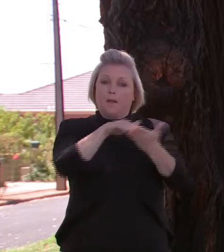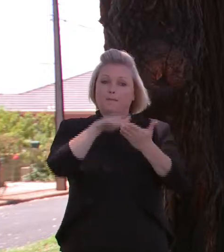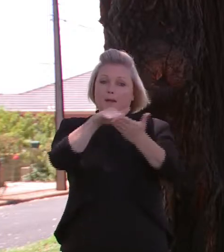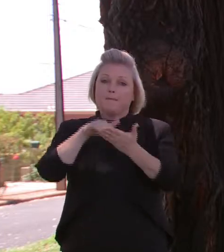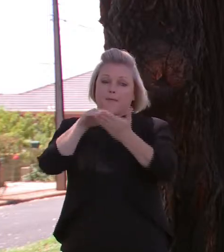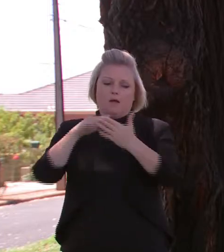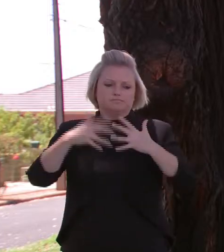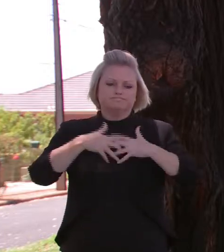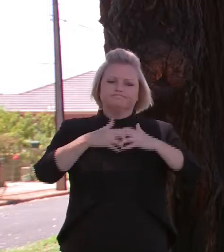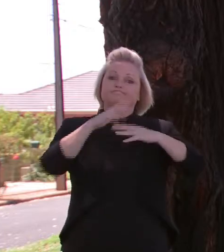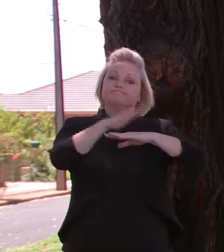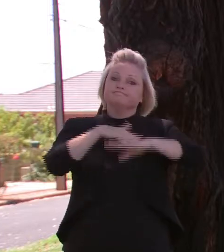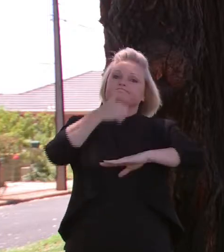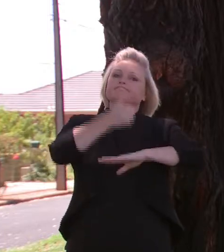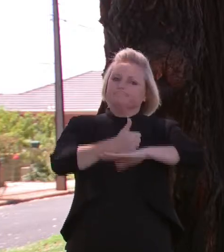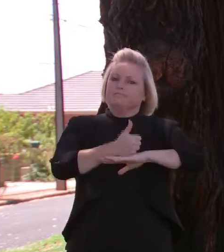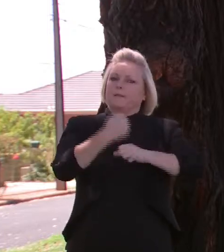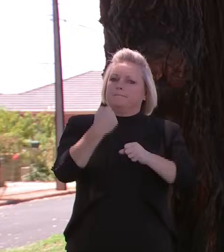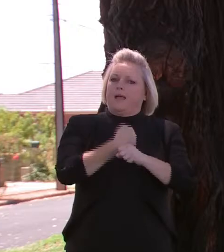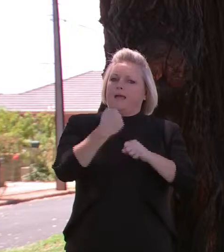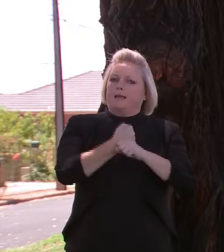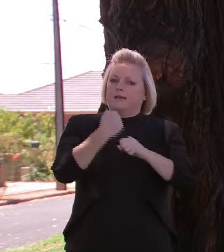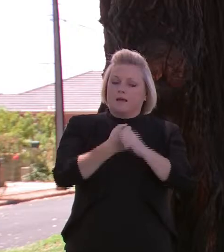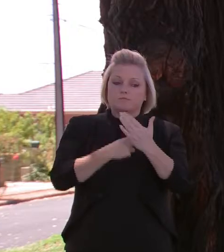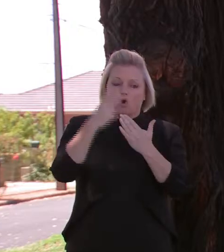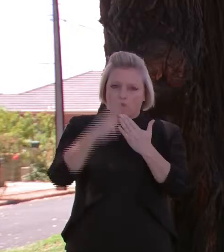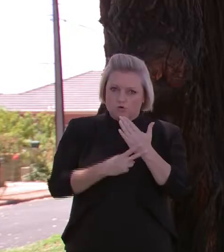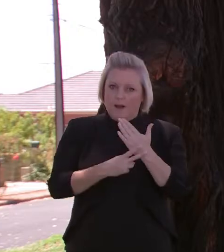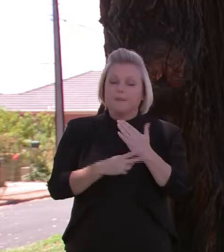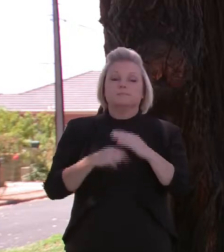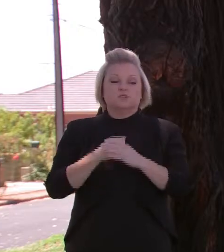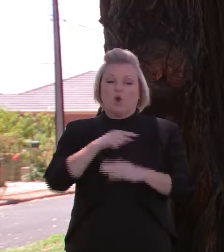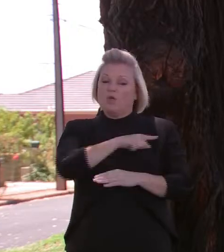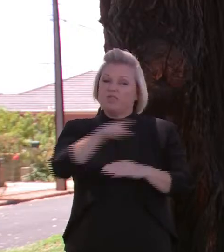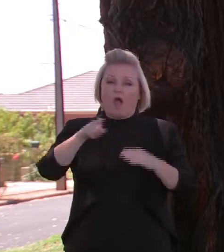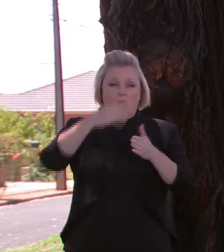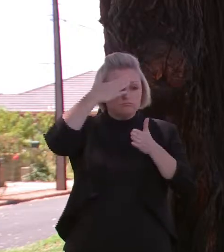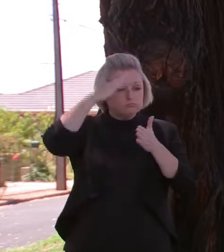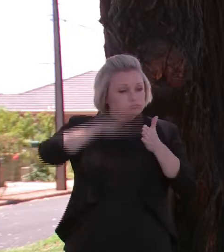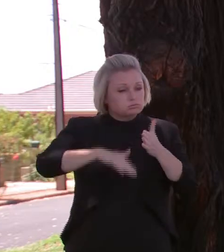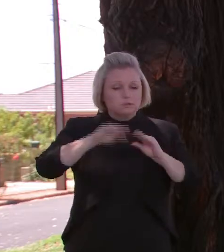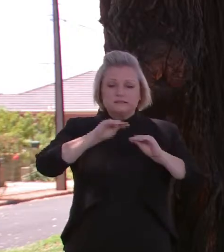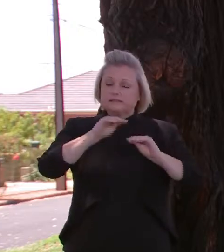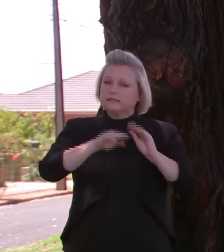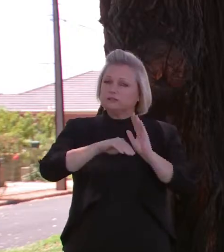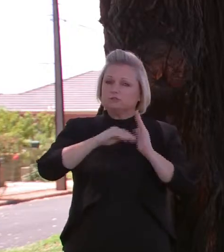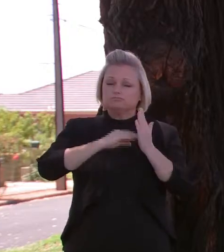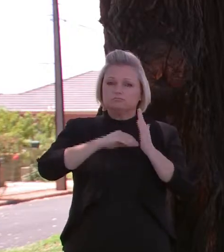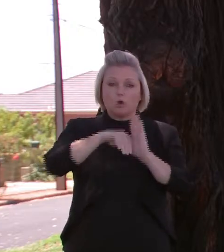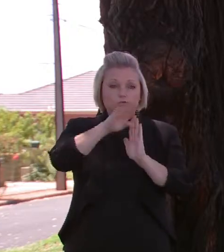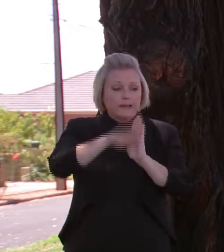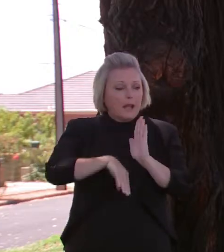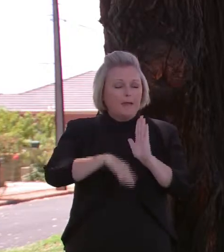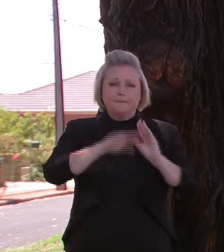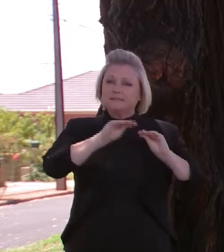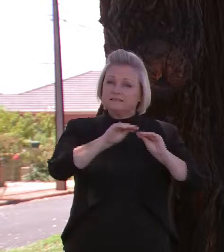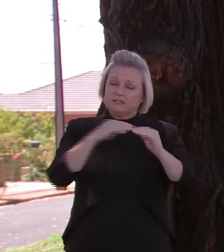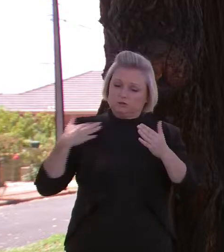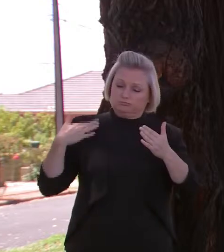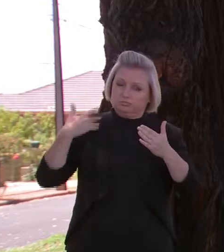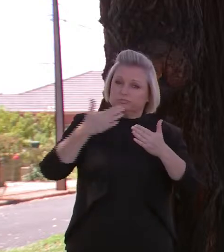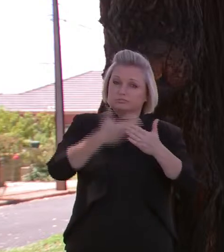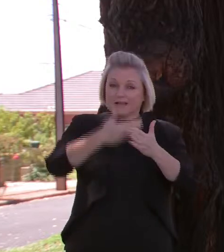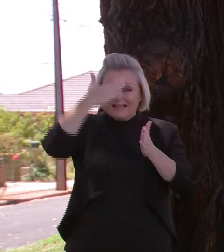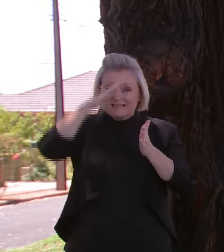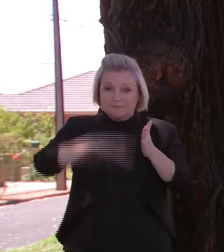South Australian teachers in a South Australian context, teaching the national curriculum, ensuring that given the circumstances that we are facing this